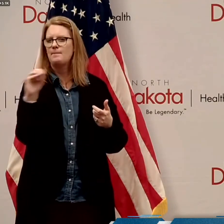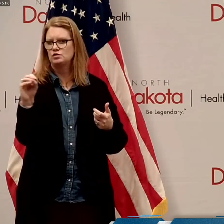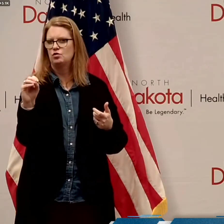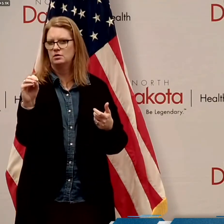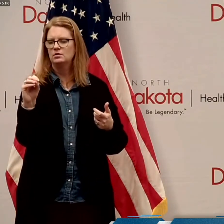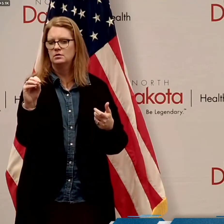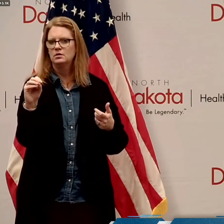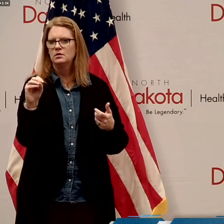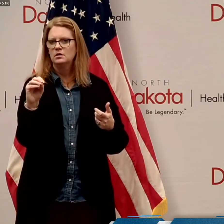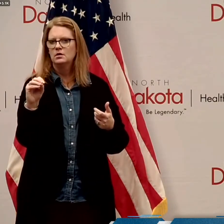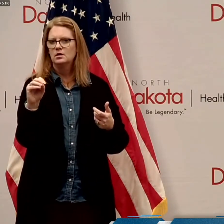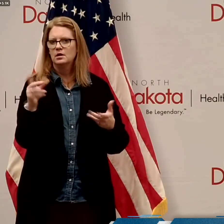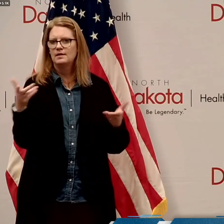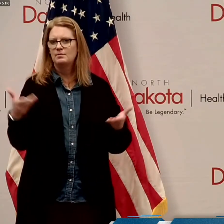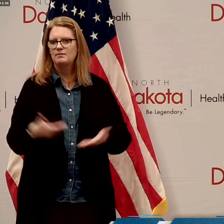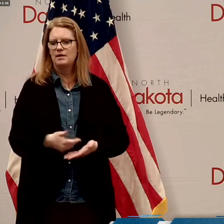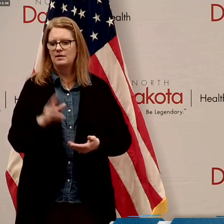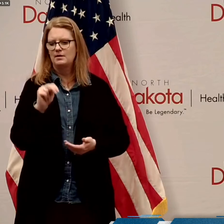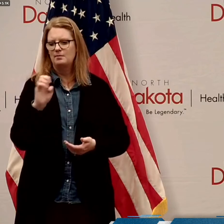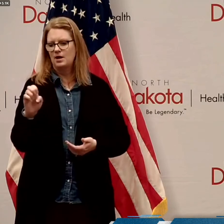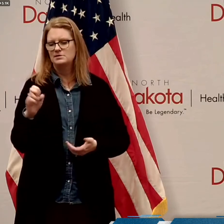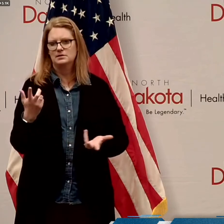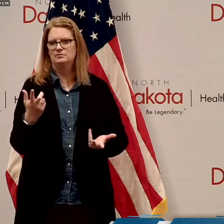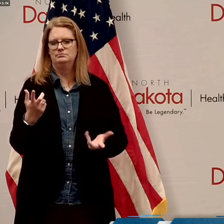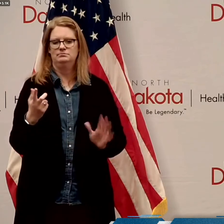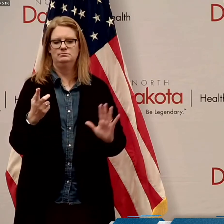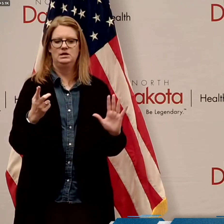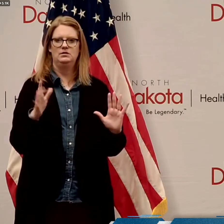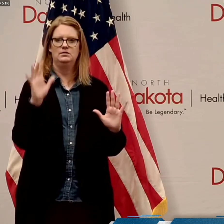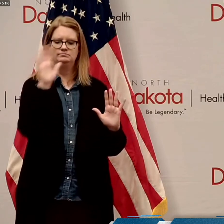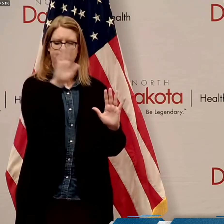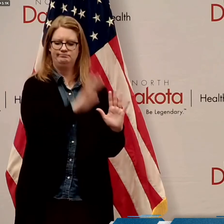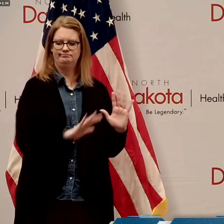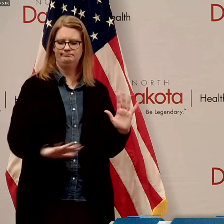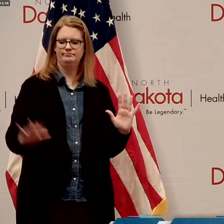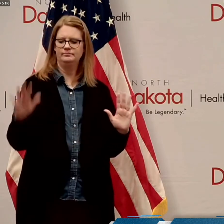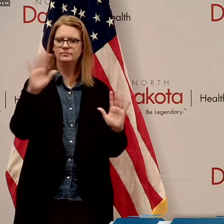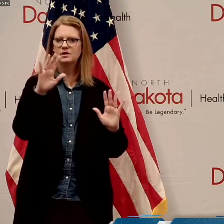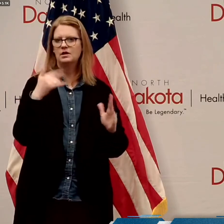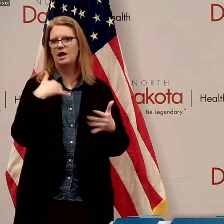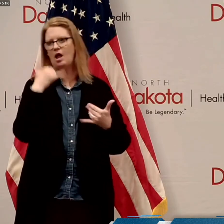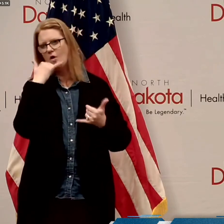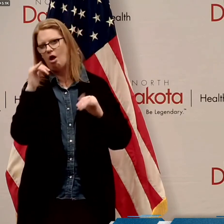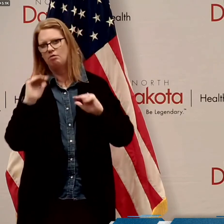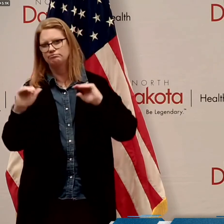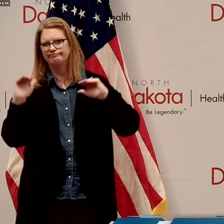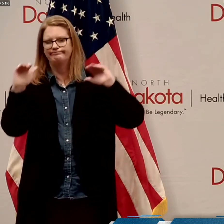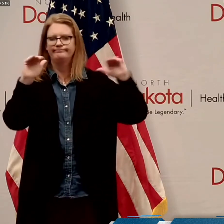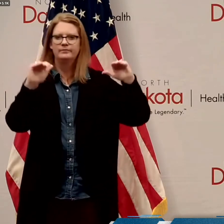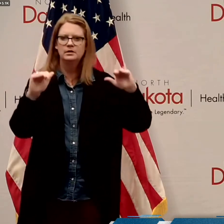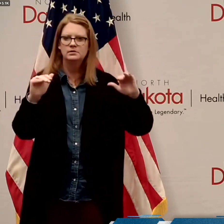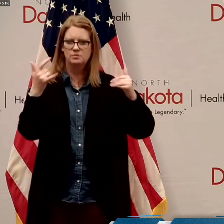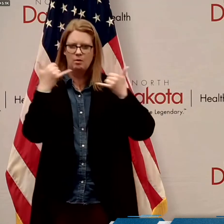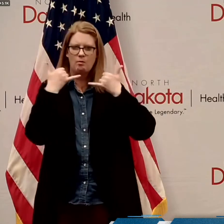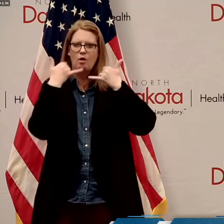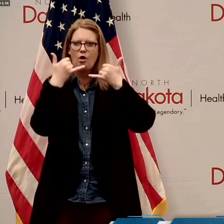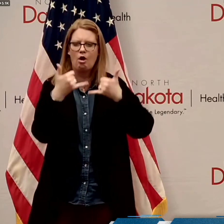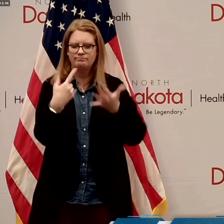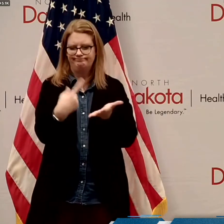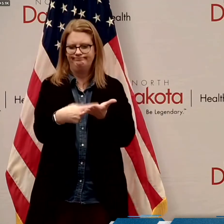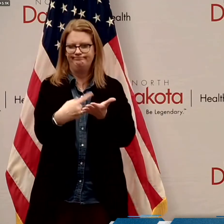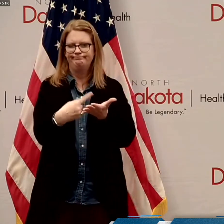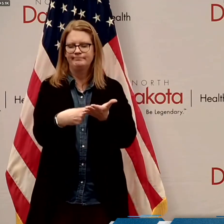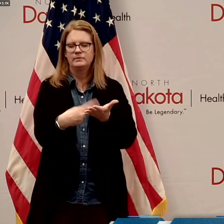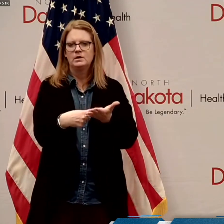that would have been invited by Nebraska. I mean, everybody's sort of neighbors and says, hey, I'll call my neighbors. Our